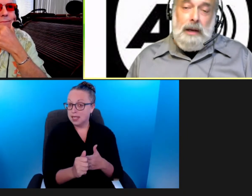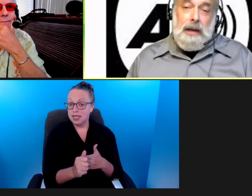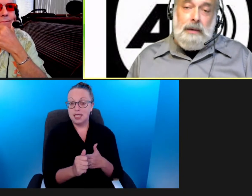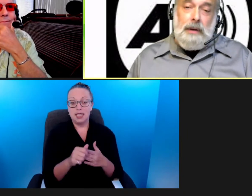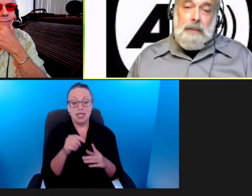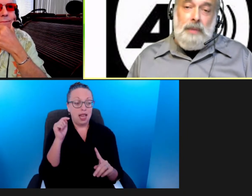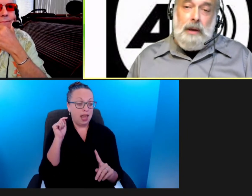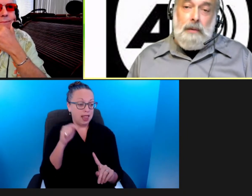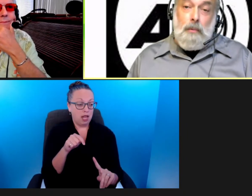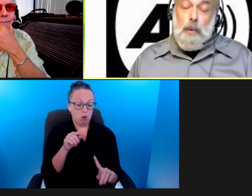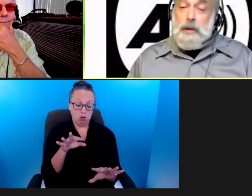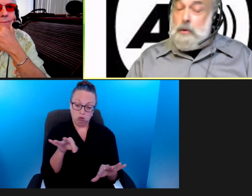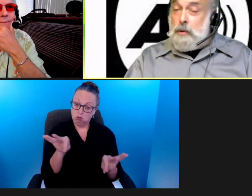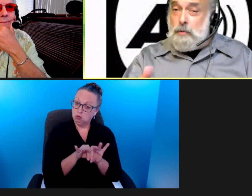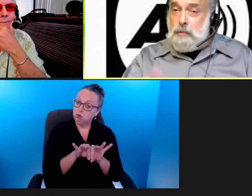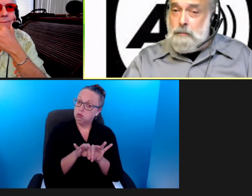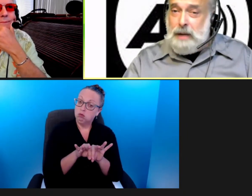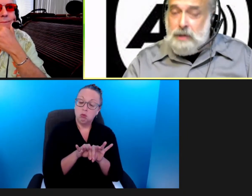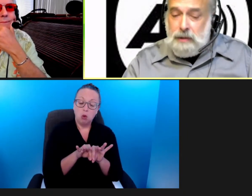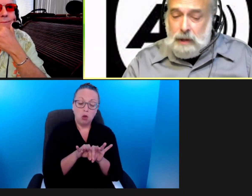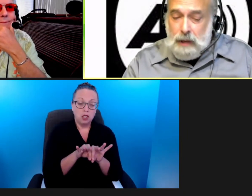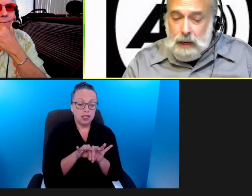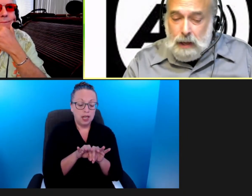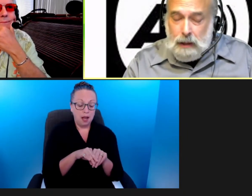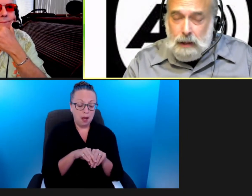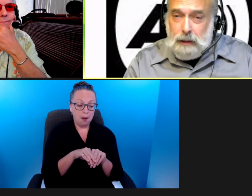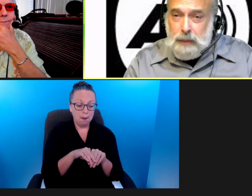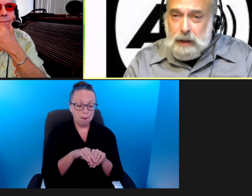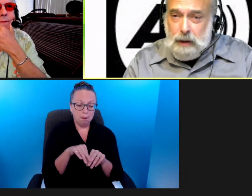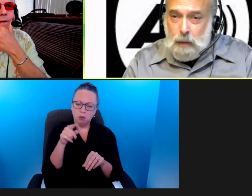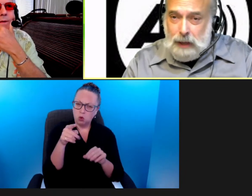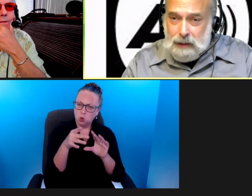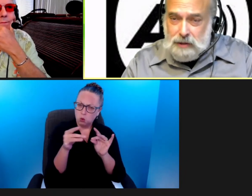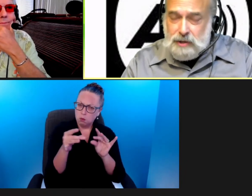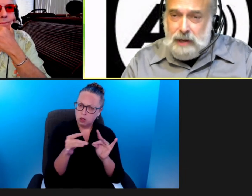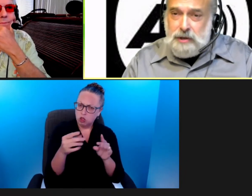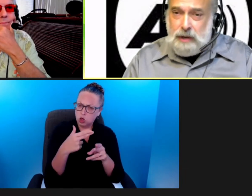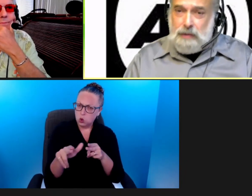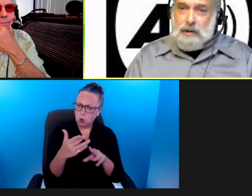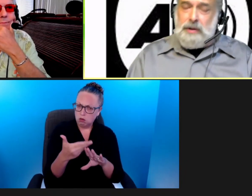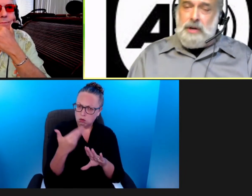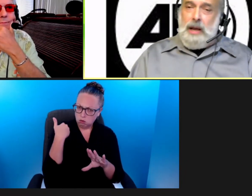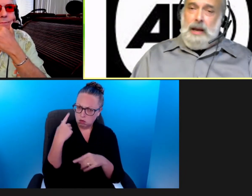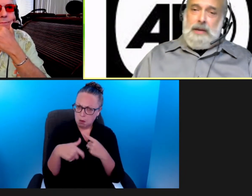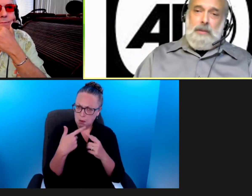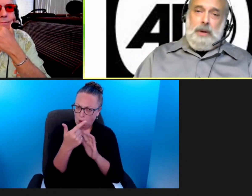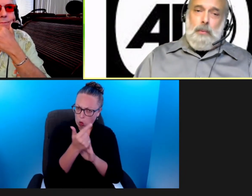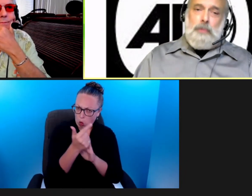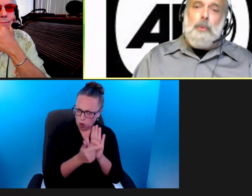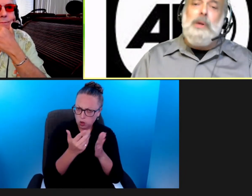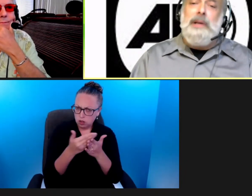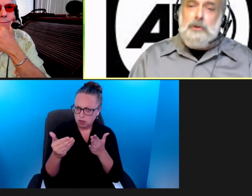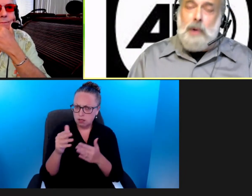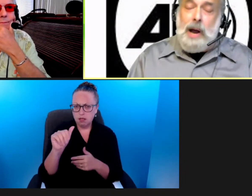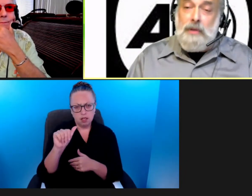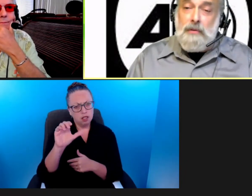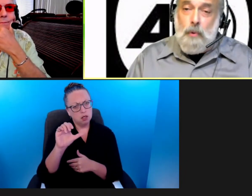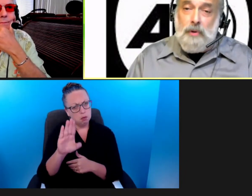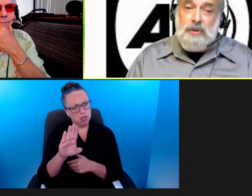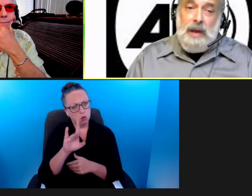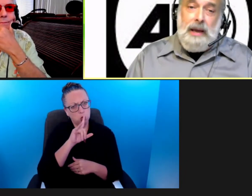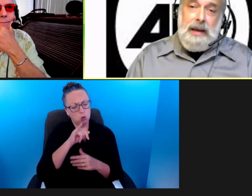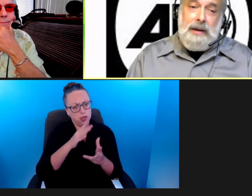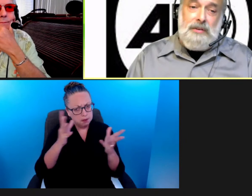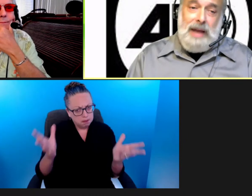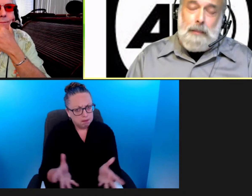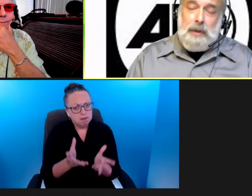instrumental in. You mentioned a little bit ago about legislation and such. ACB was really a driving